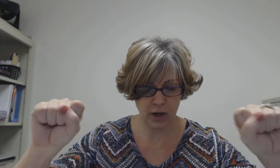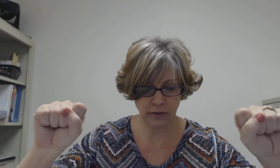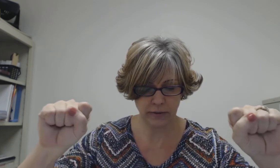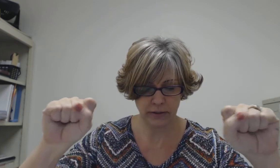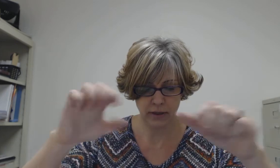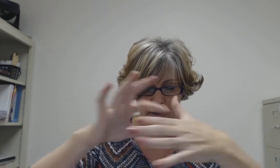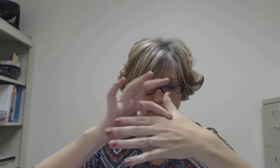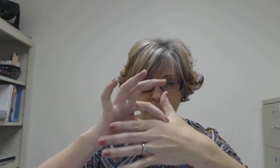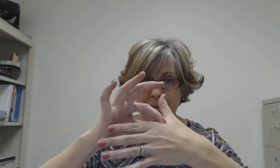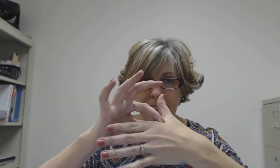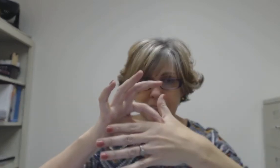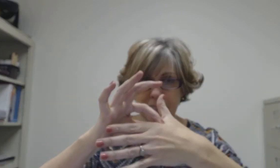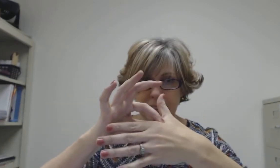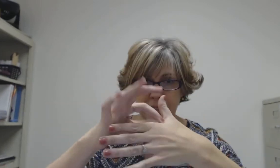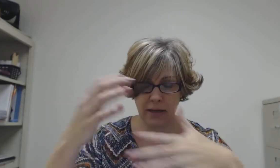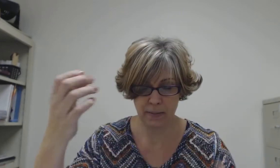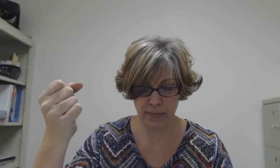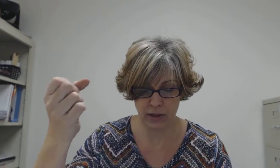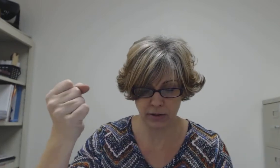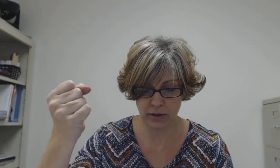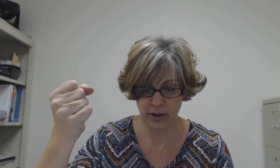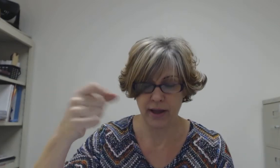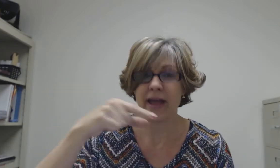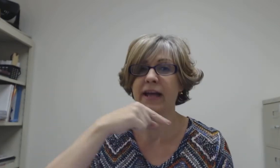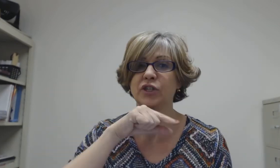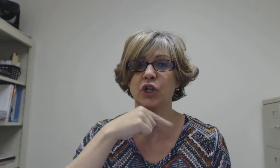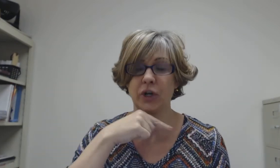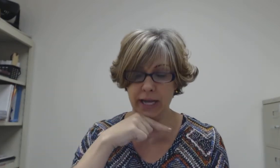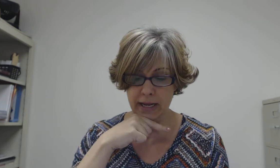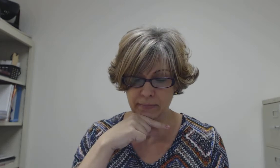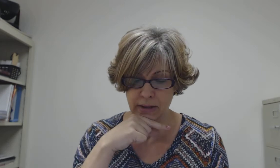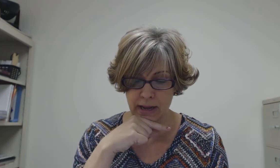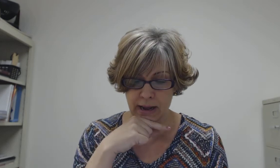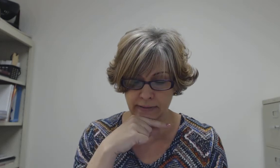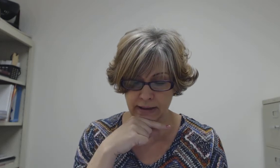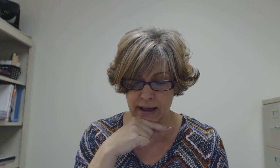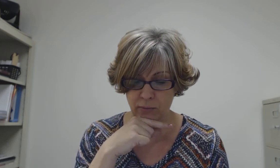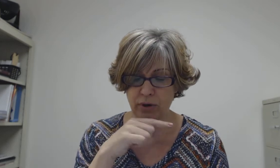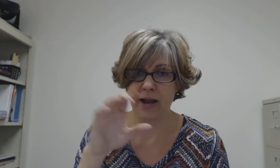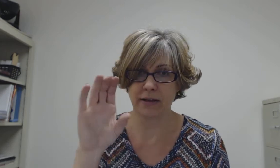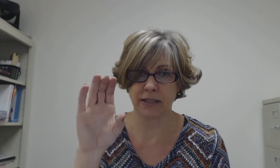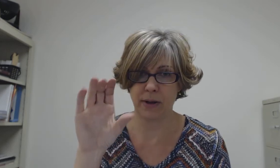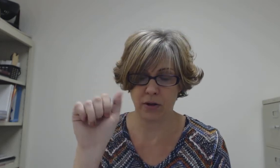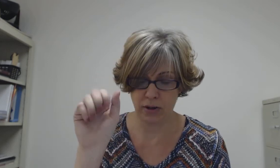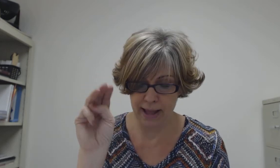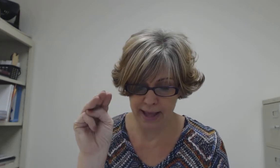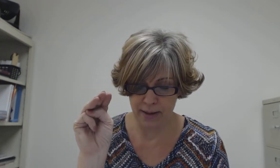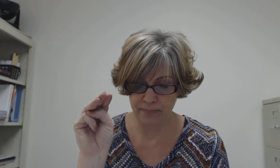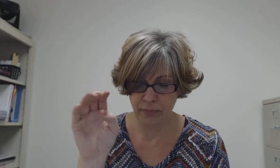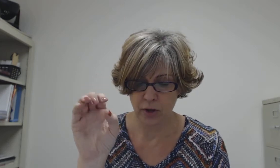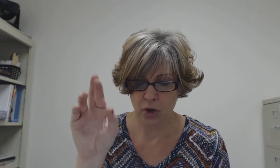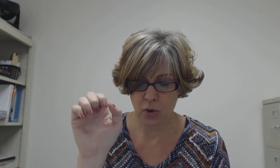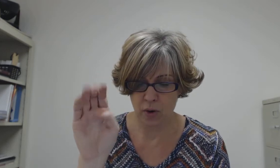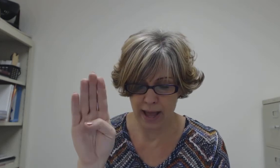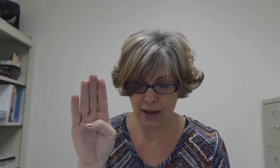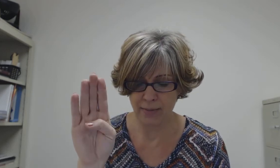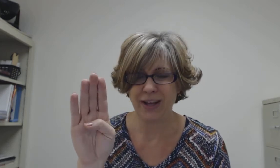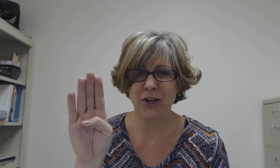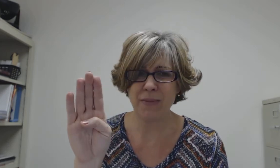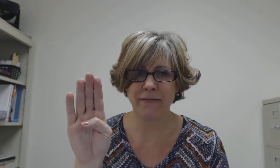dogs, meat, milk, and turkey. And again, we're going to spell clam, crab. You might